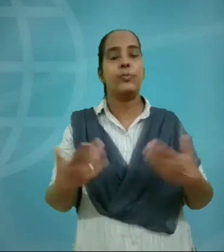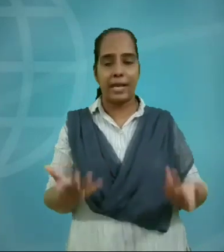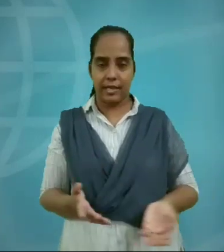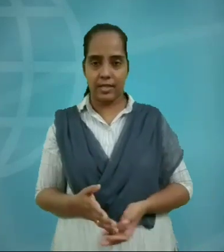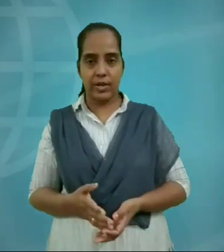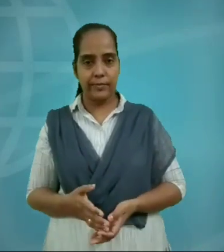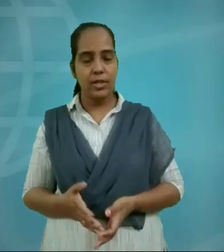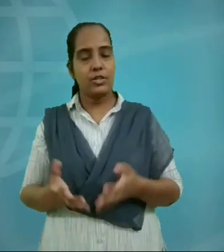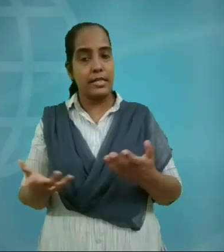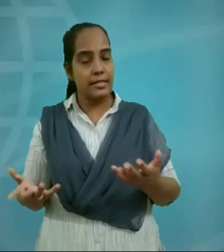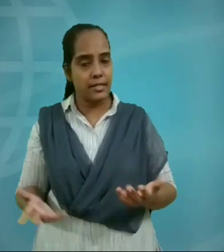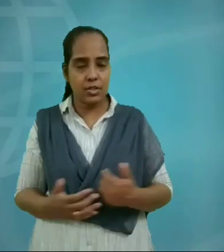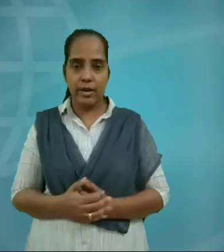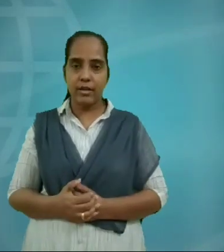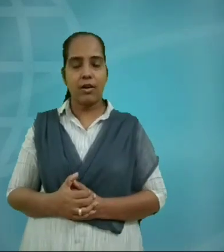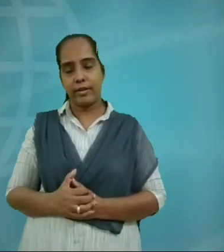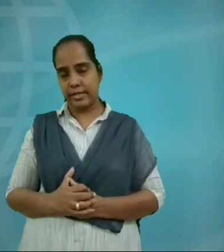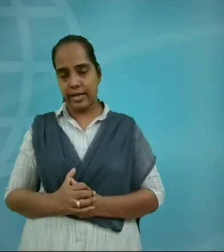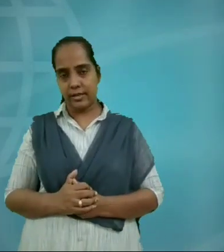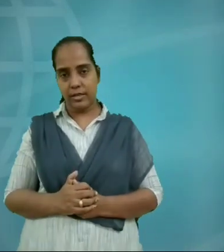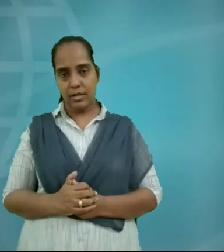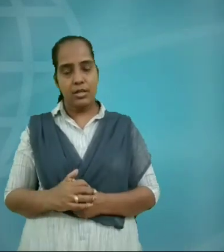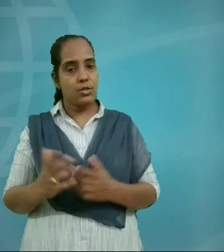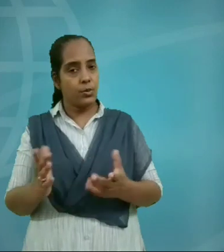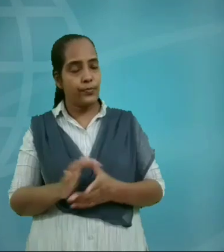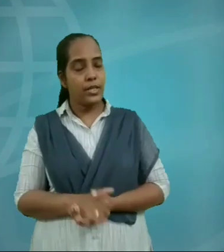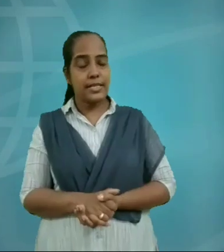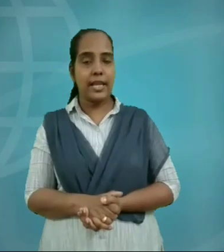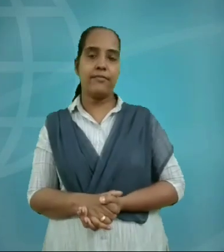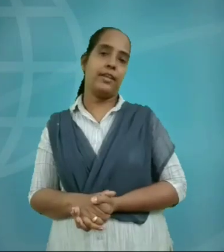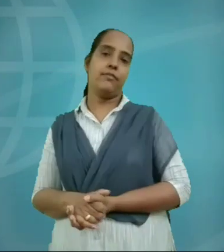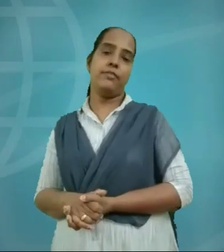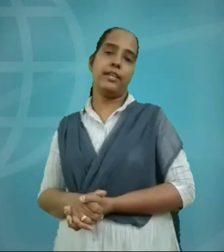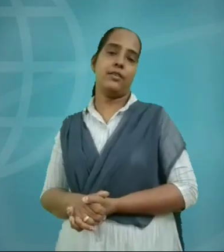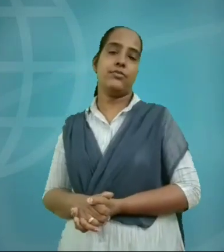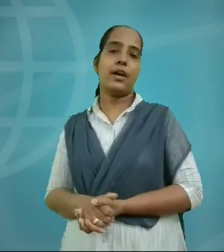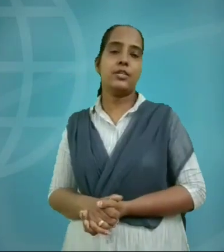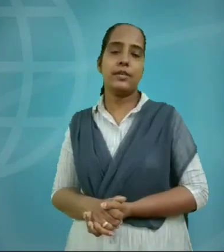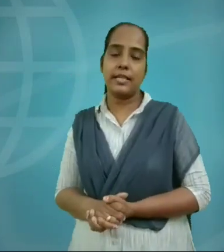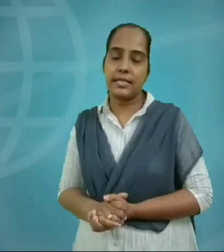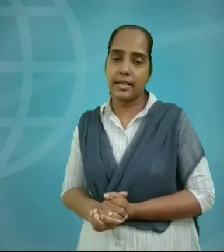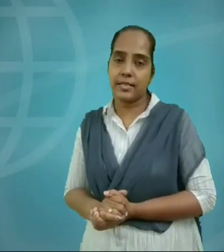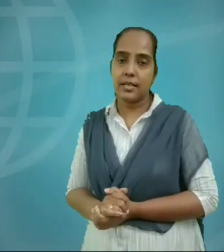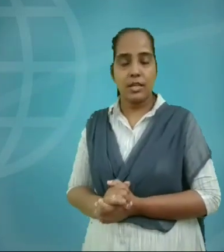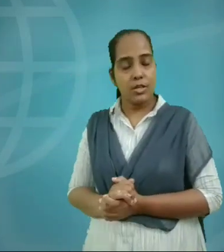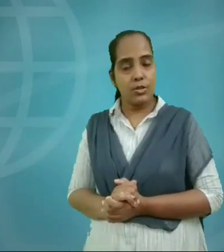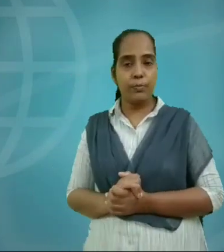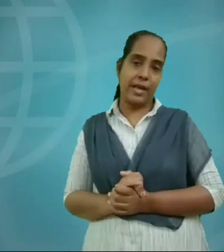parallel lines. Why? To construct a square or a rectangle. So same way we can try to construct two parallel